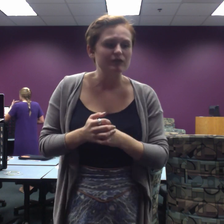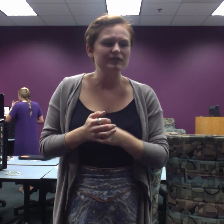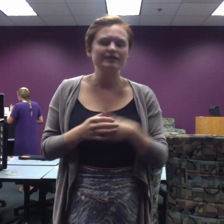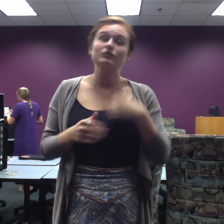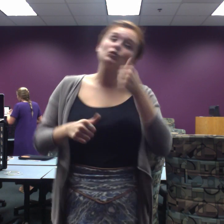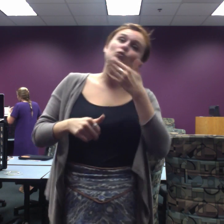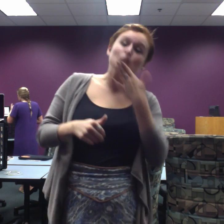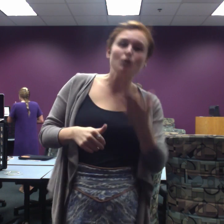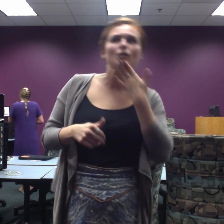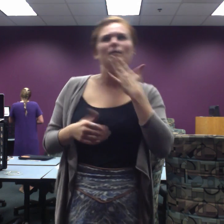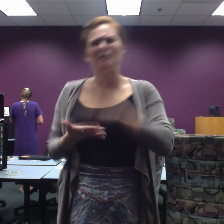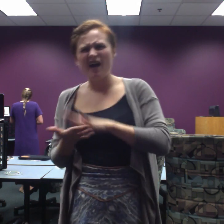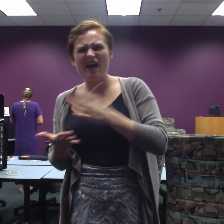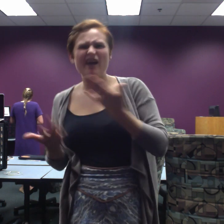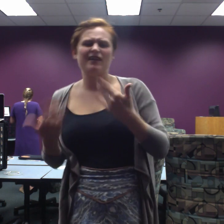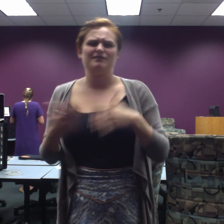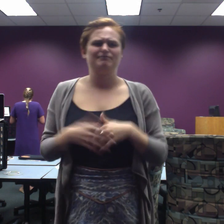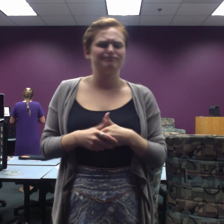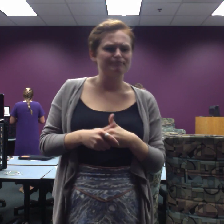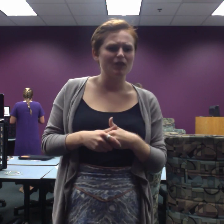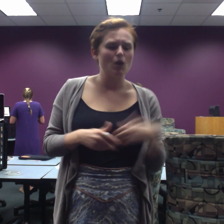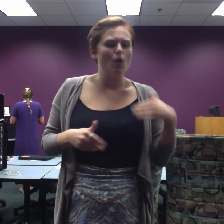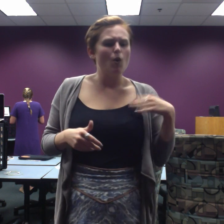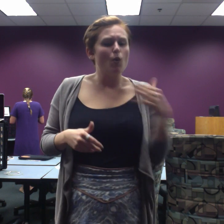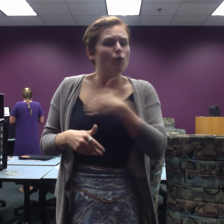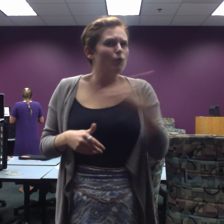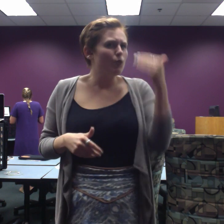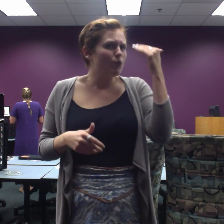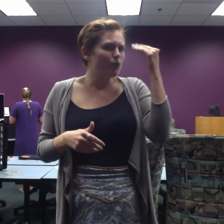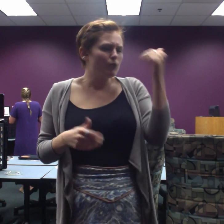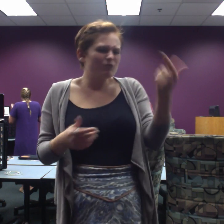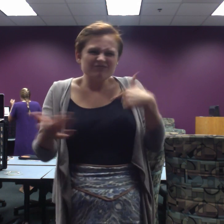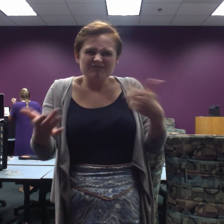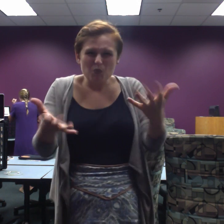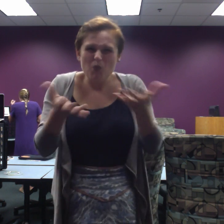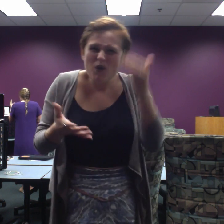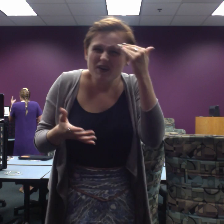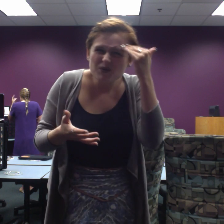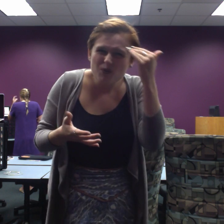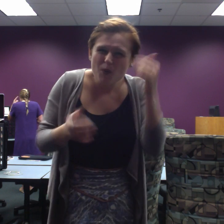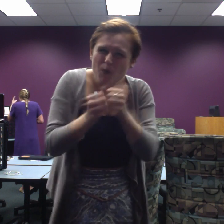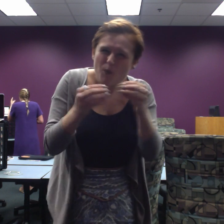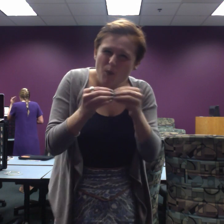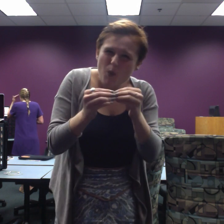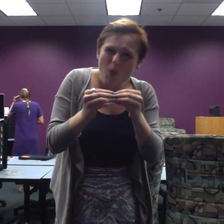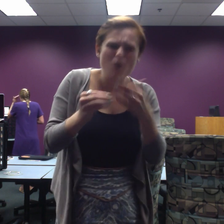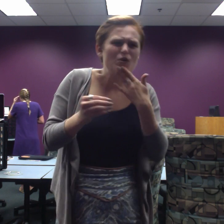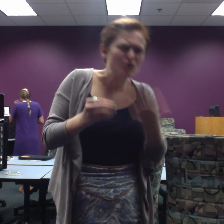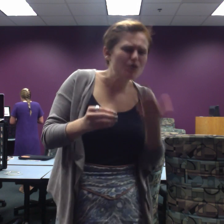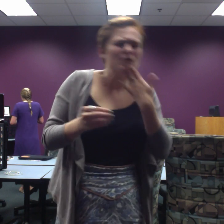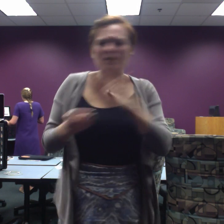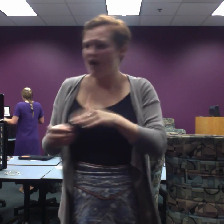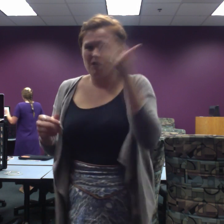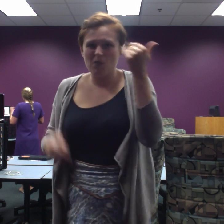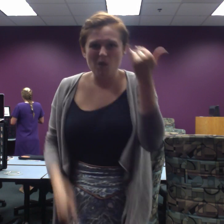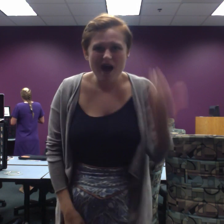that we want to know more about that, and the things that we've read about the tongue when we were doing research on our bodies. It's fascinating to see